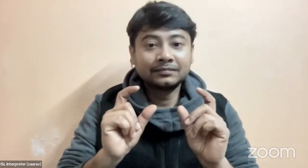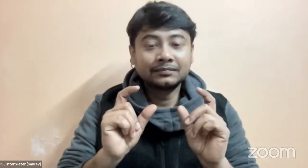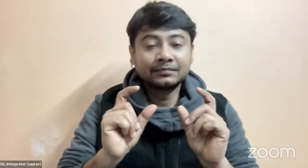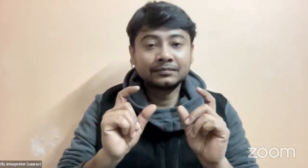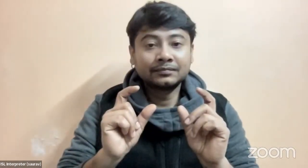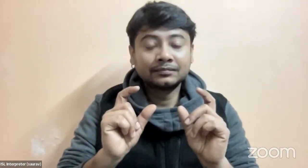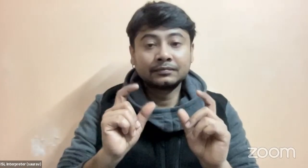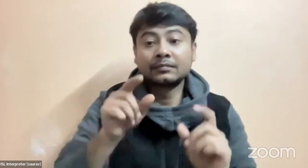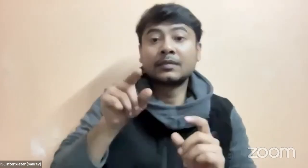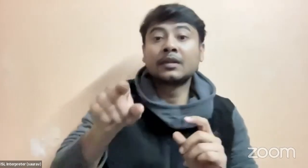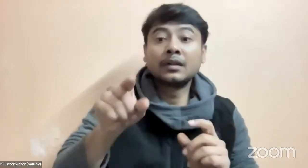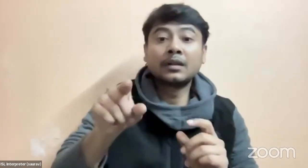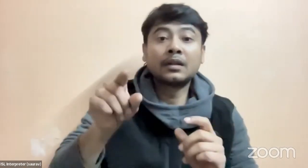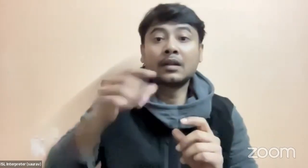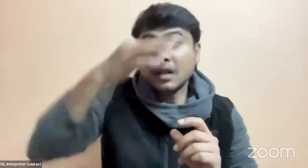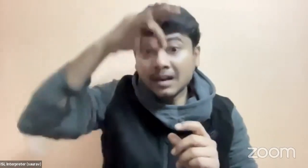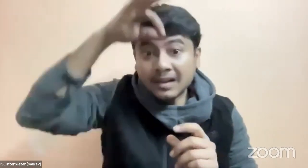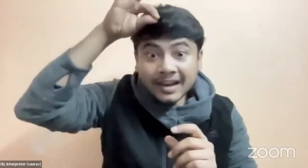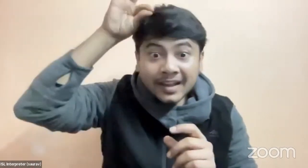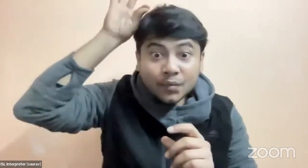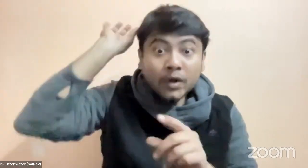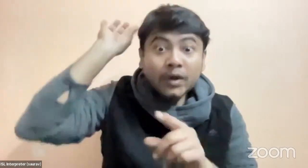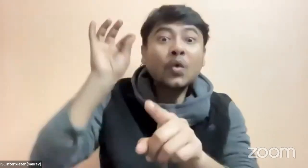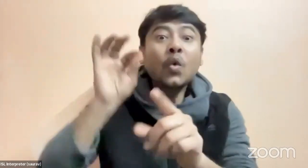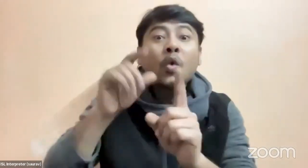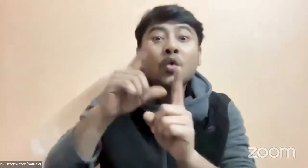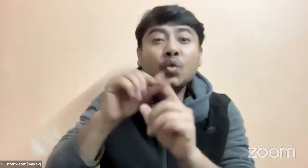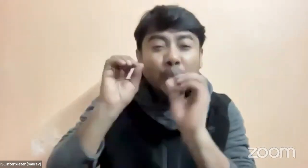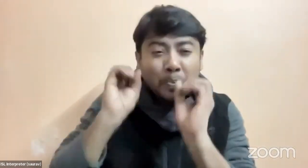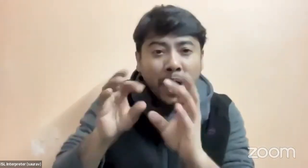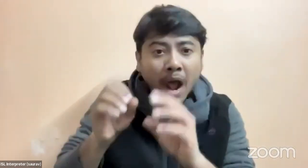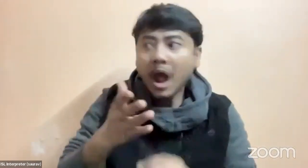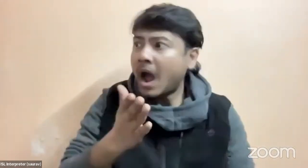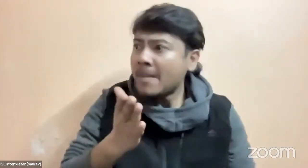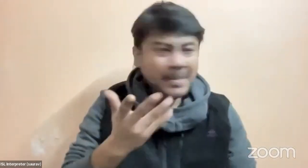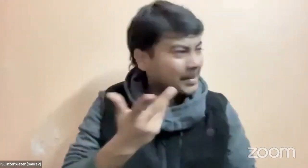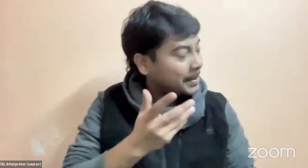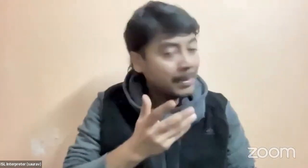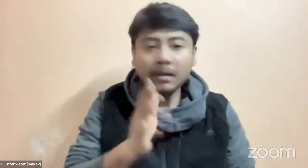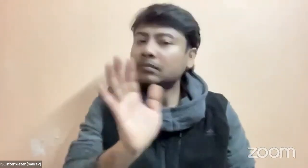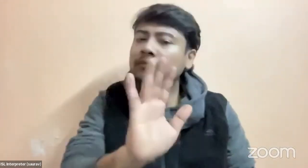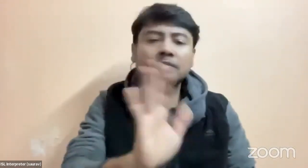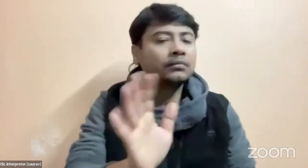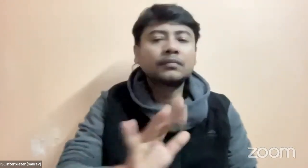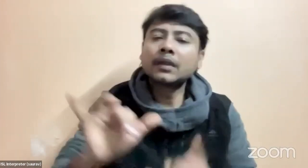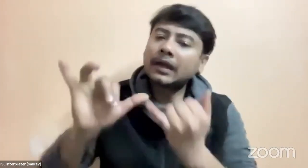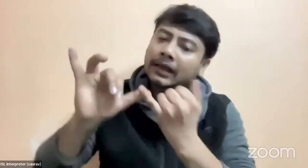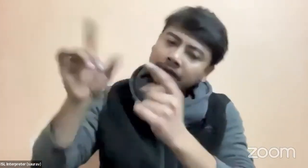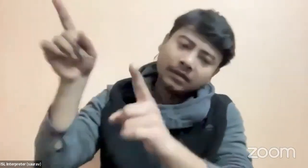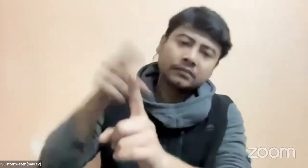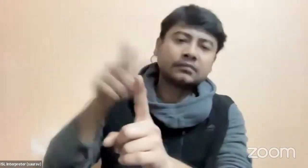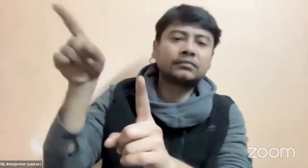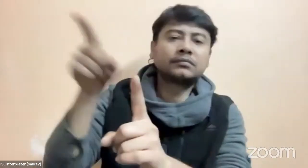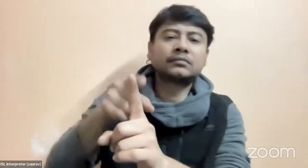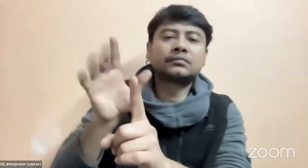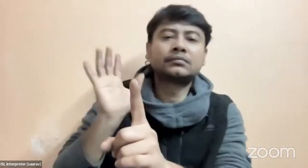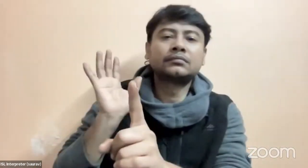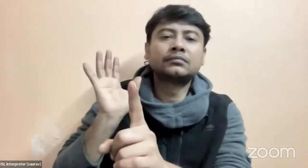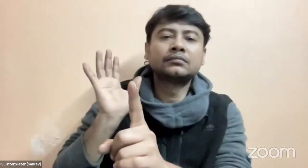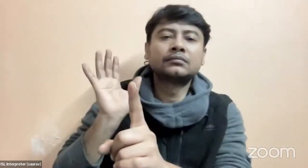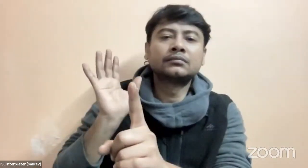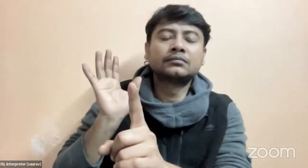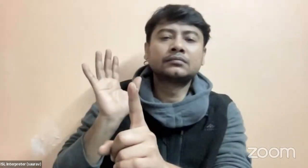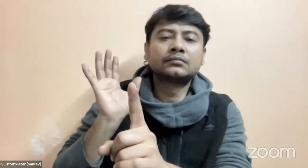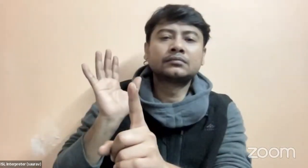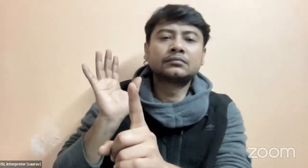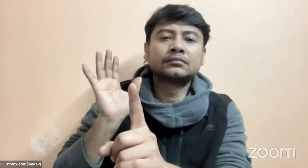you and him. That is only between the devotee and Krishna and his guru. If you are not his or her, if